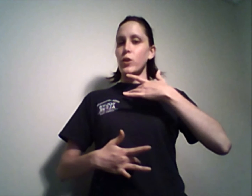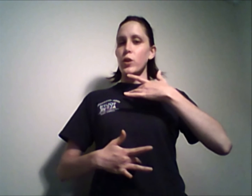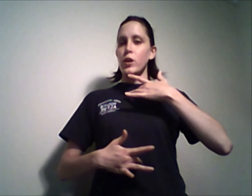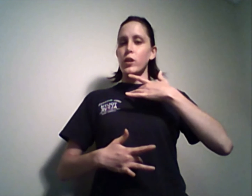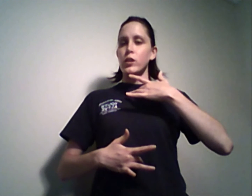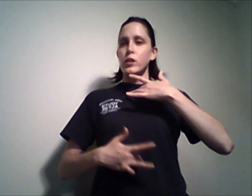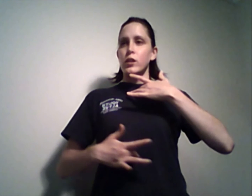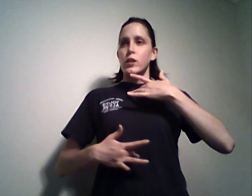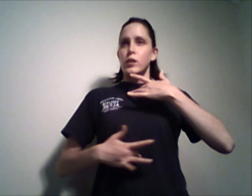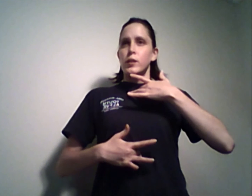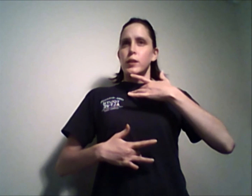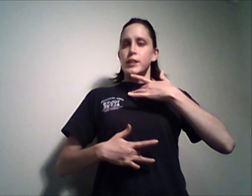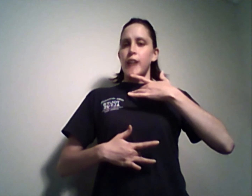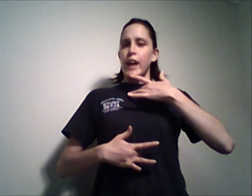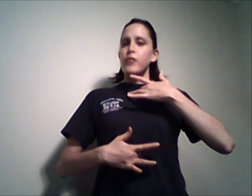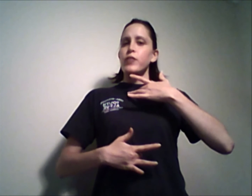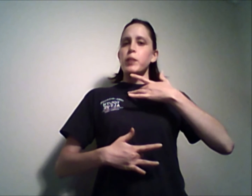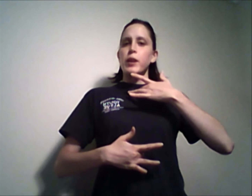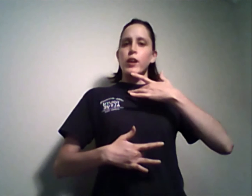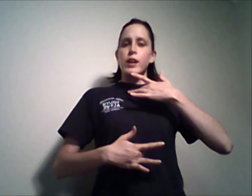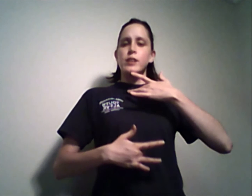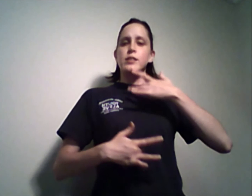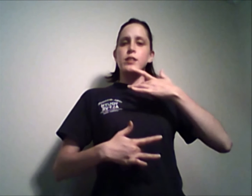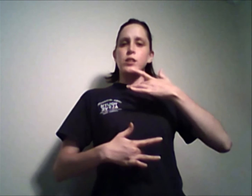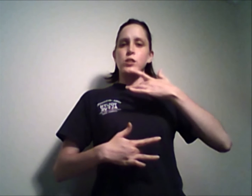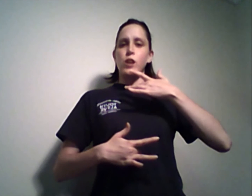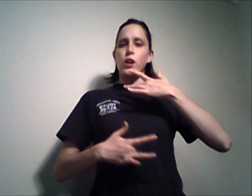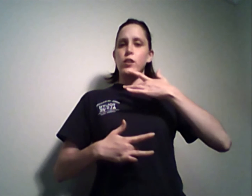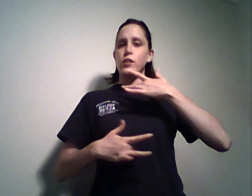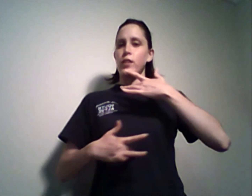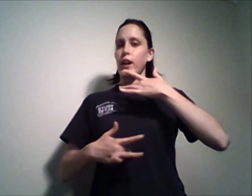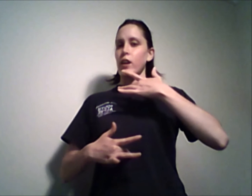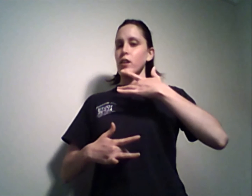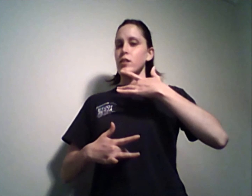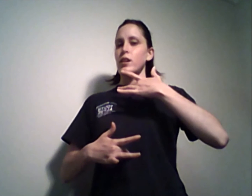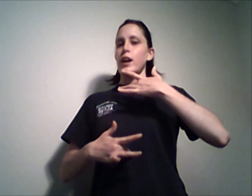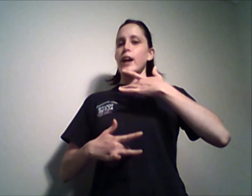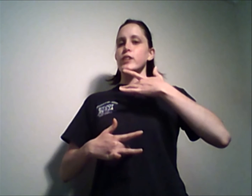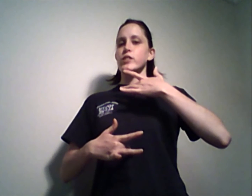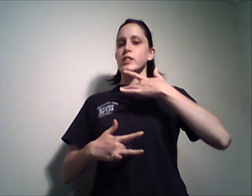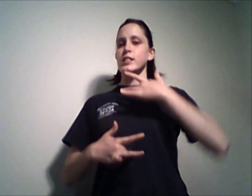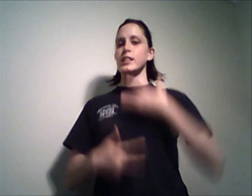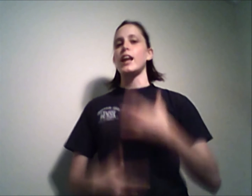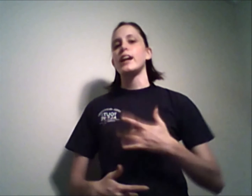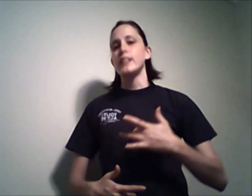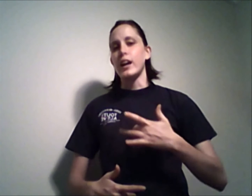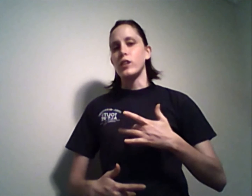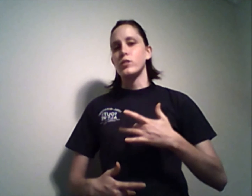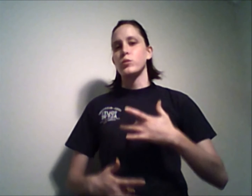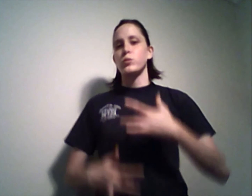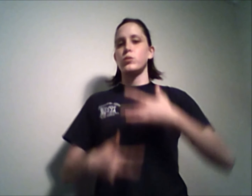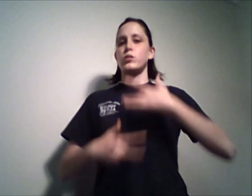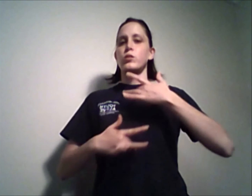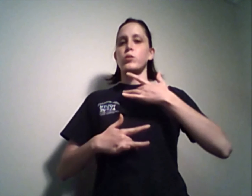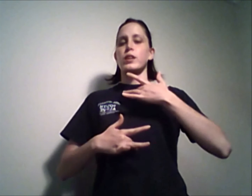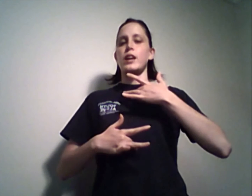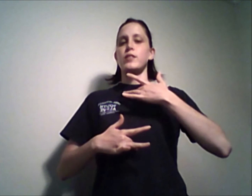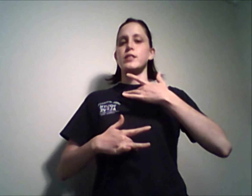your diaphragm area. It's going to start there, and it's just going to slide down with kind of a